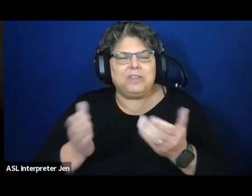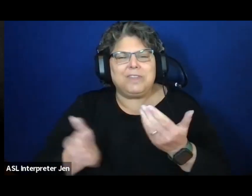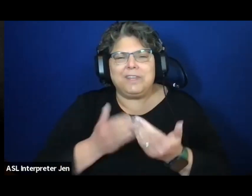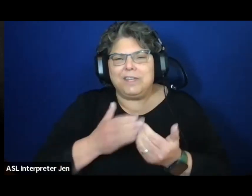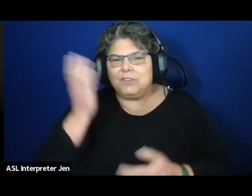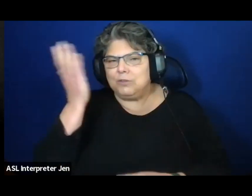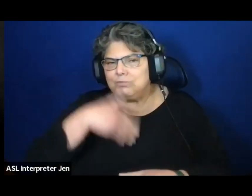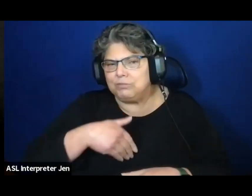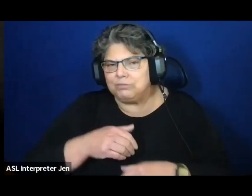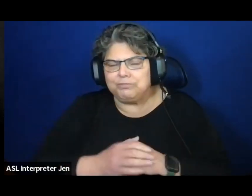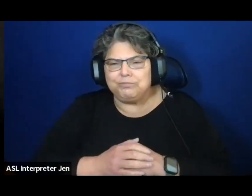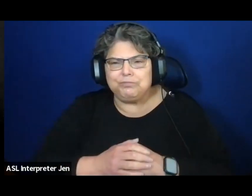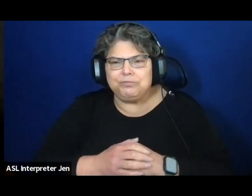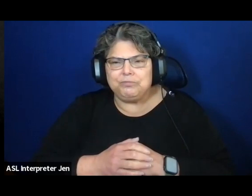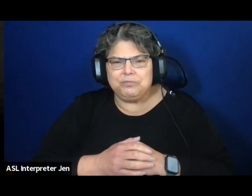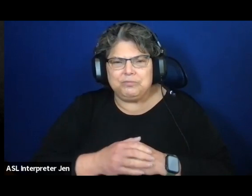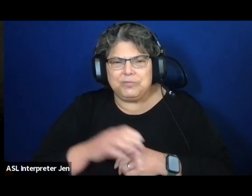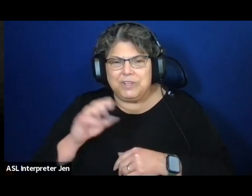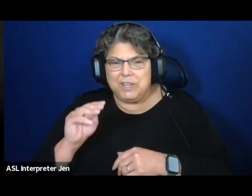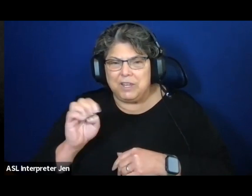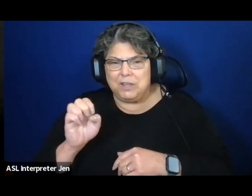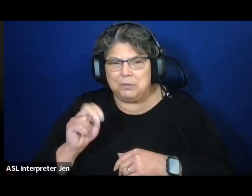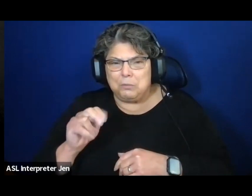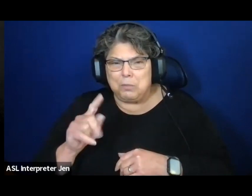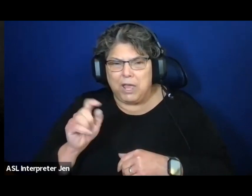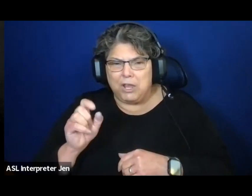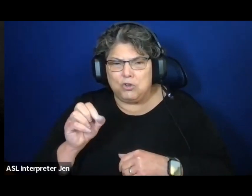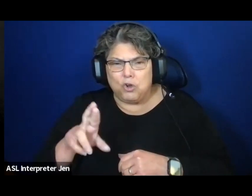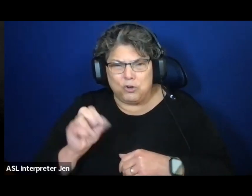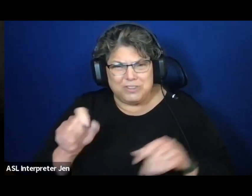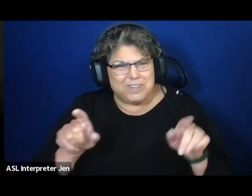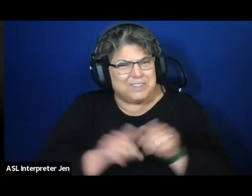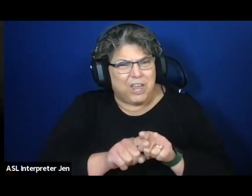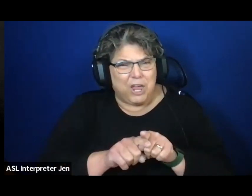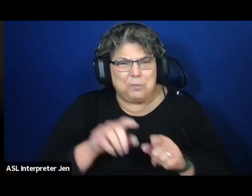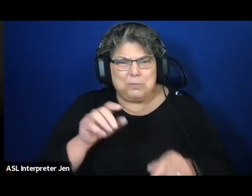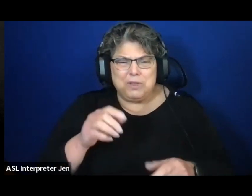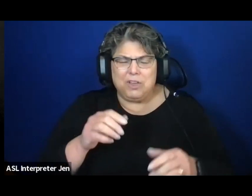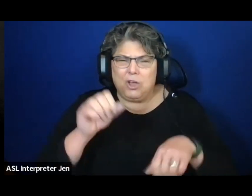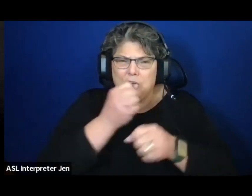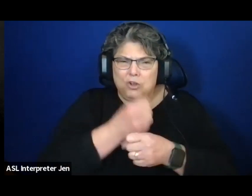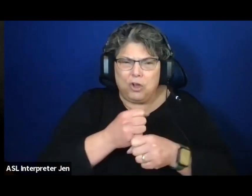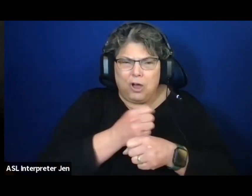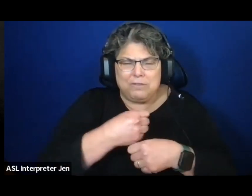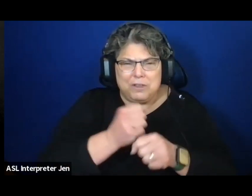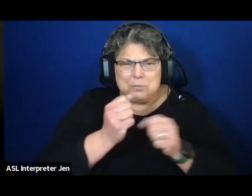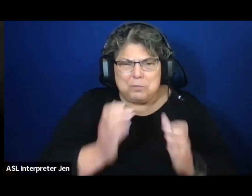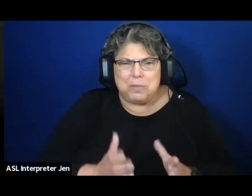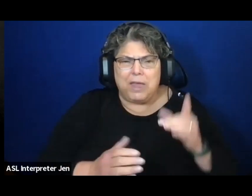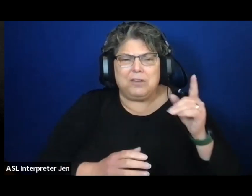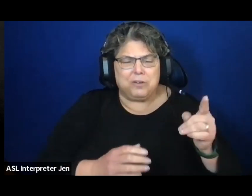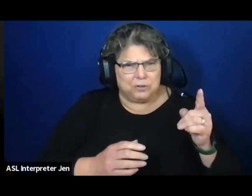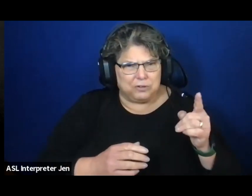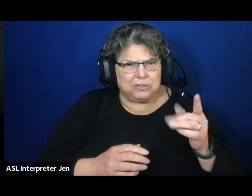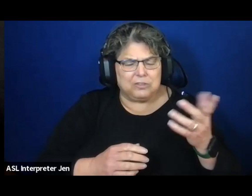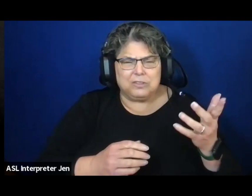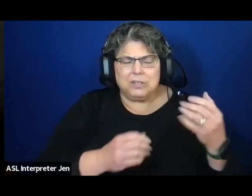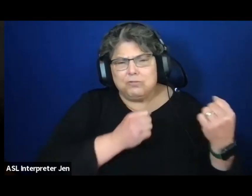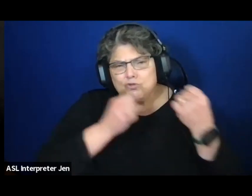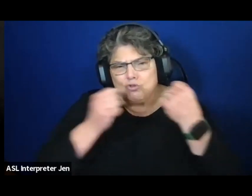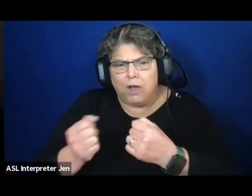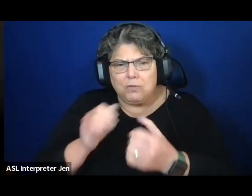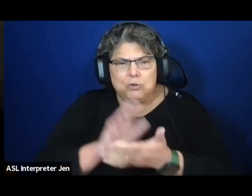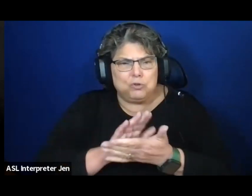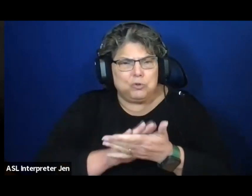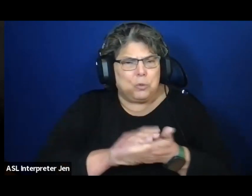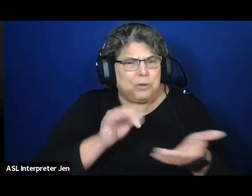like how he mentors those same baristas who chorused his name at Aroma Coffee Shop, driving them to campus over the years when they needed